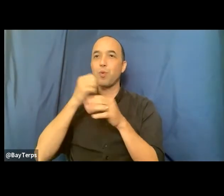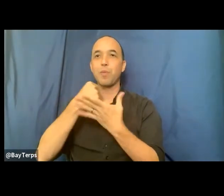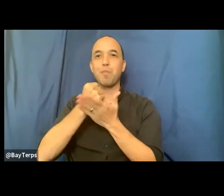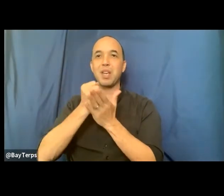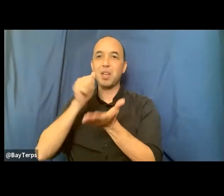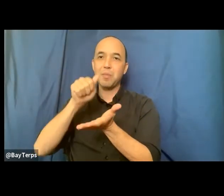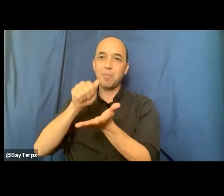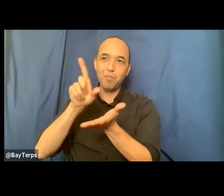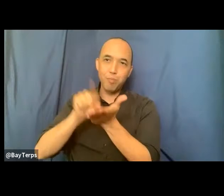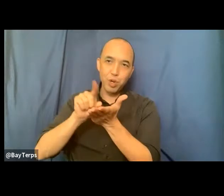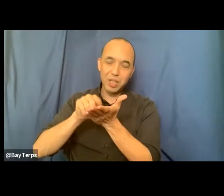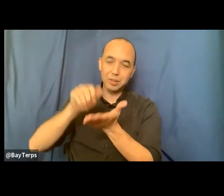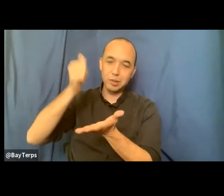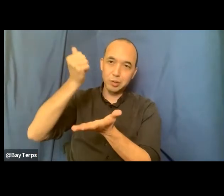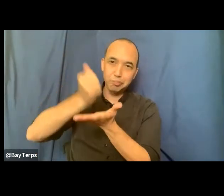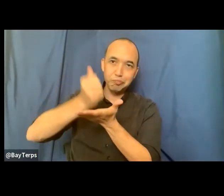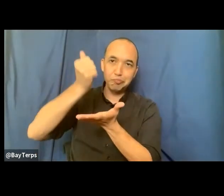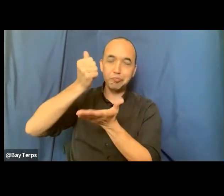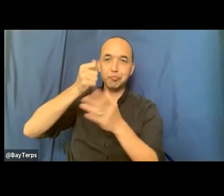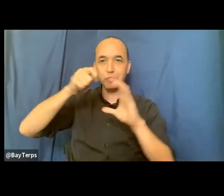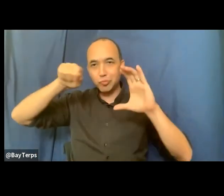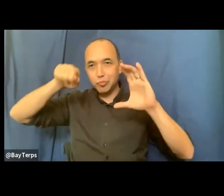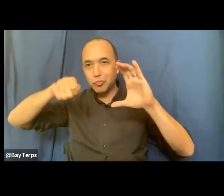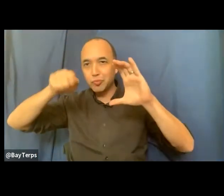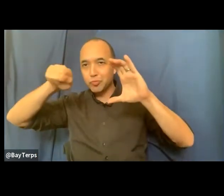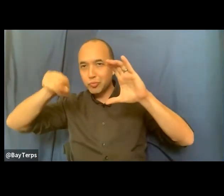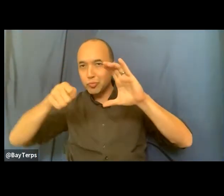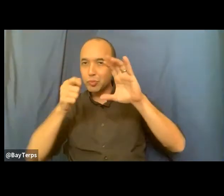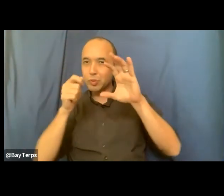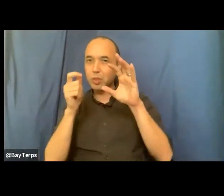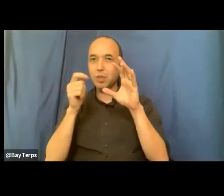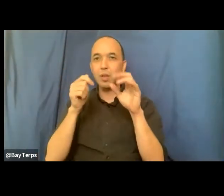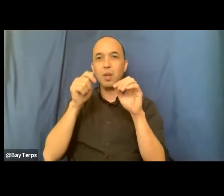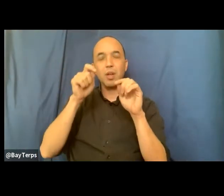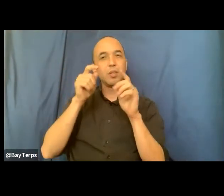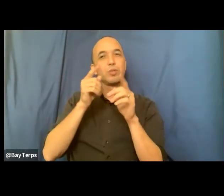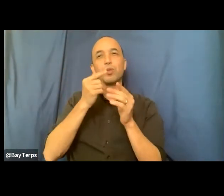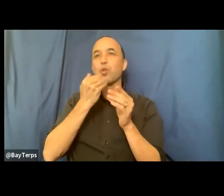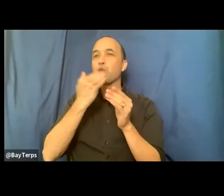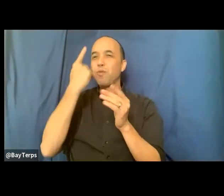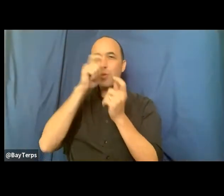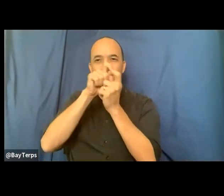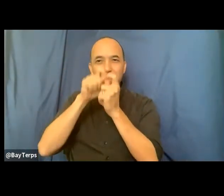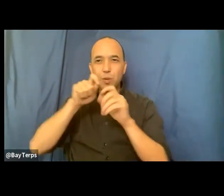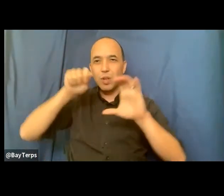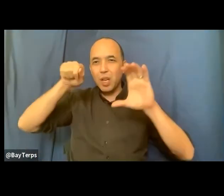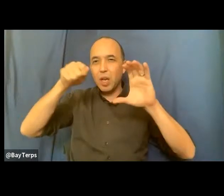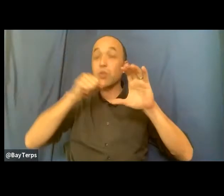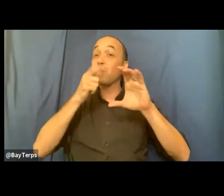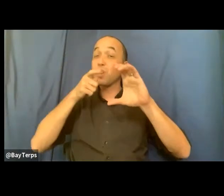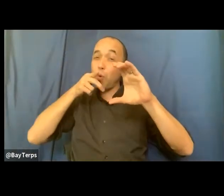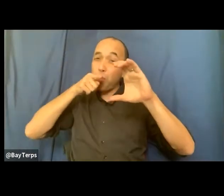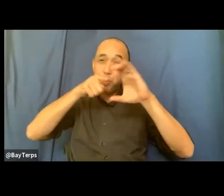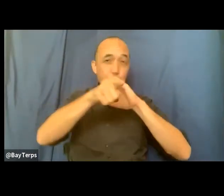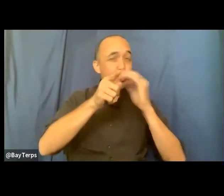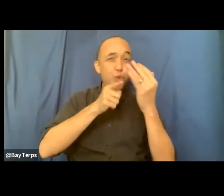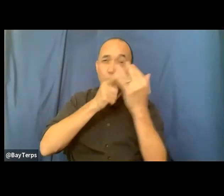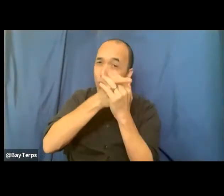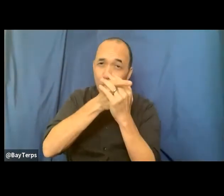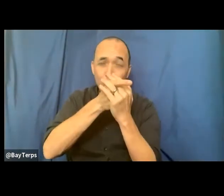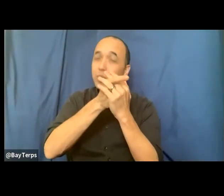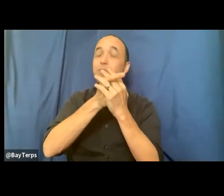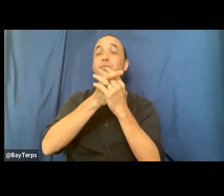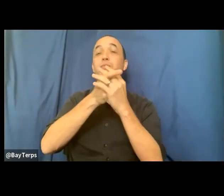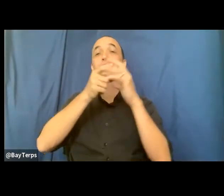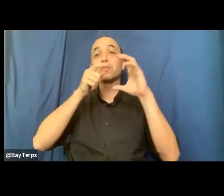these. You know, you can use them to like just etch into the surface of the skin. And if you have a bright light in there, you